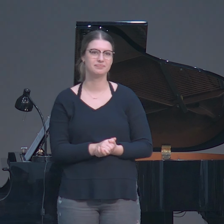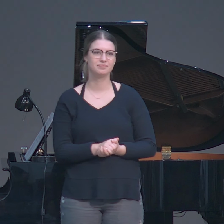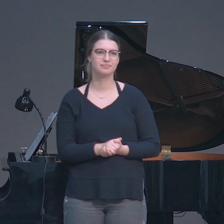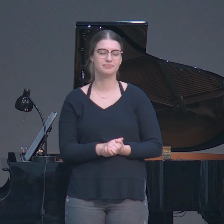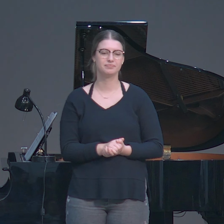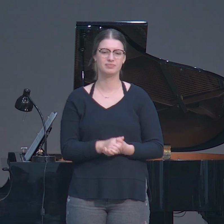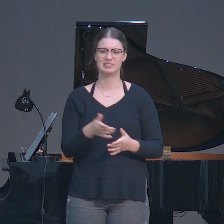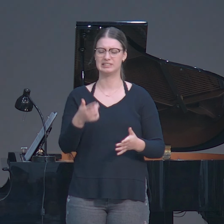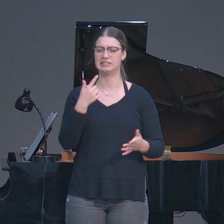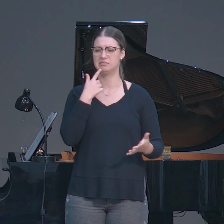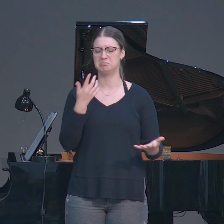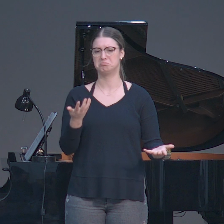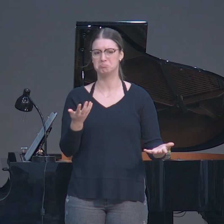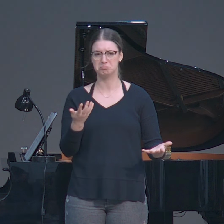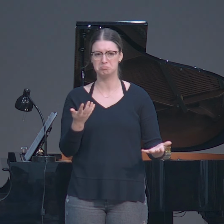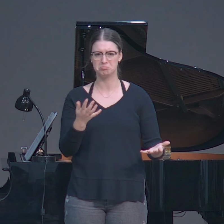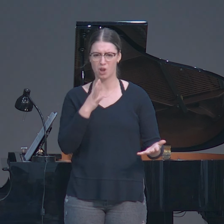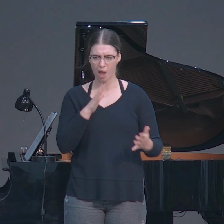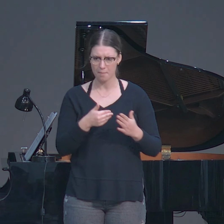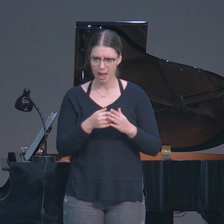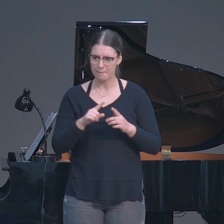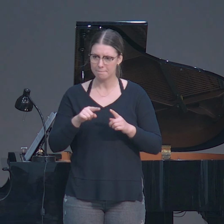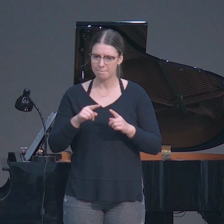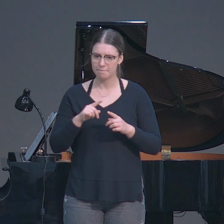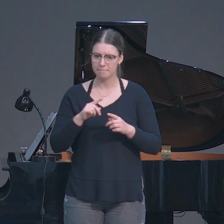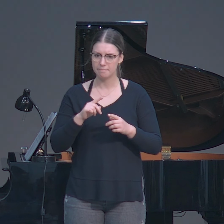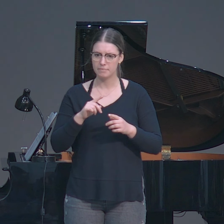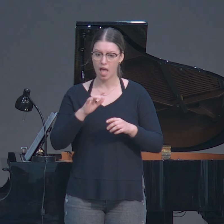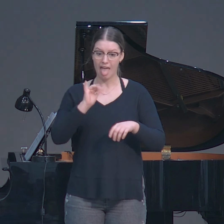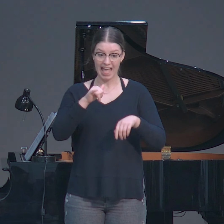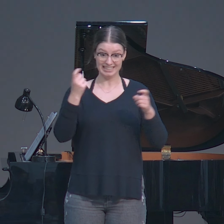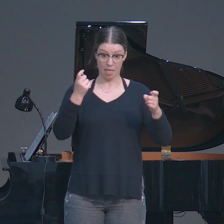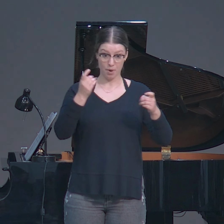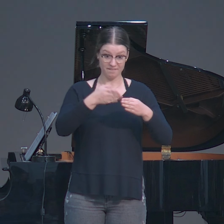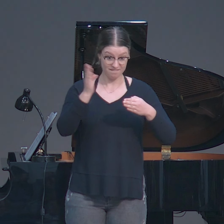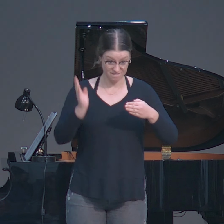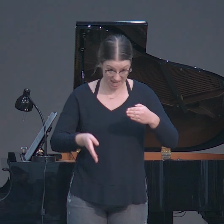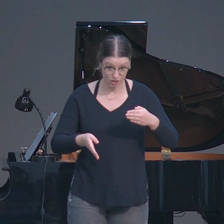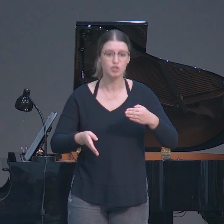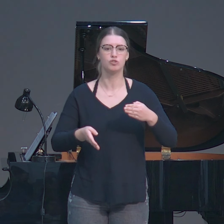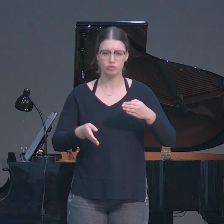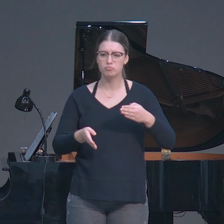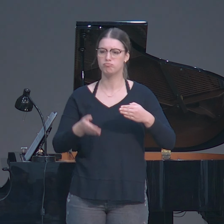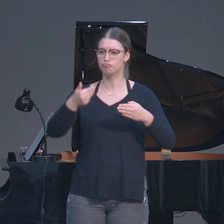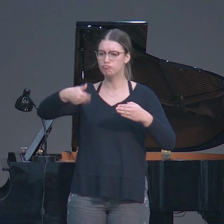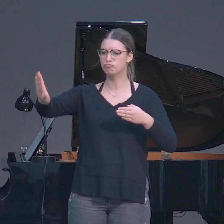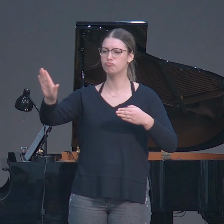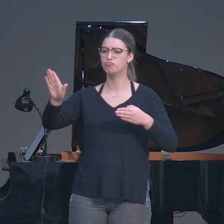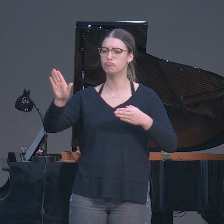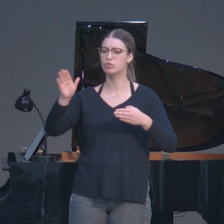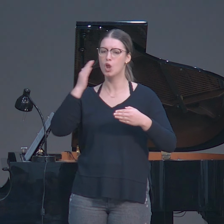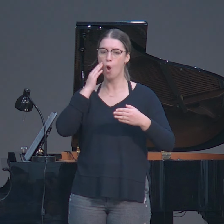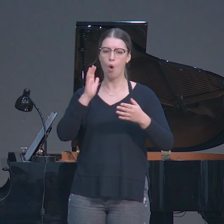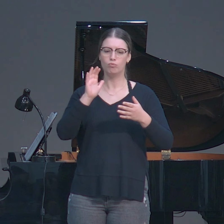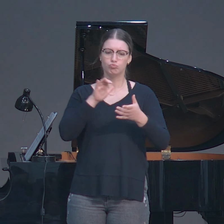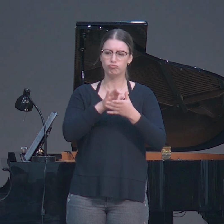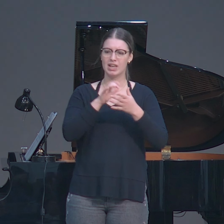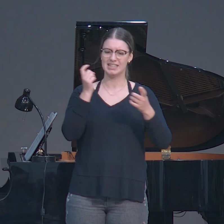But you might say, well, isn't he talking about after the celebration, after the marriage is